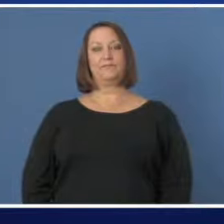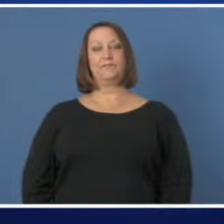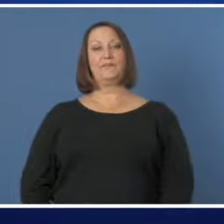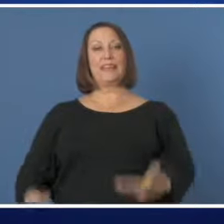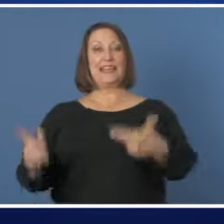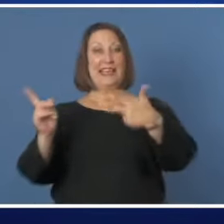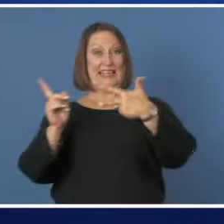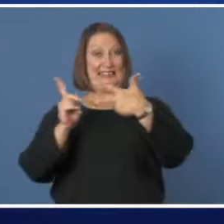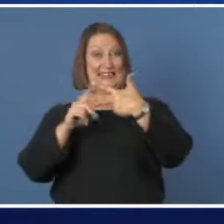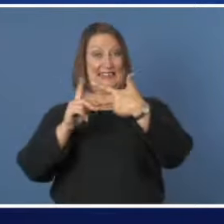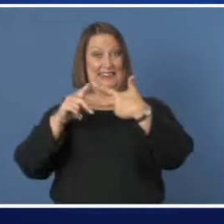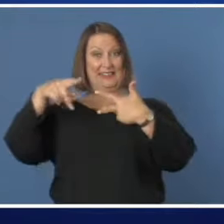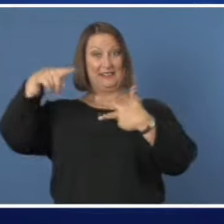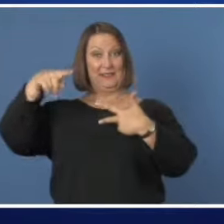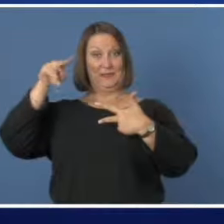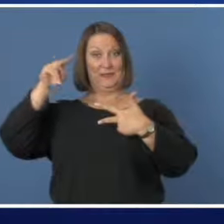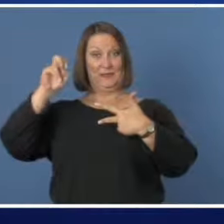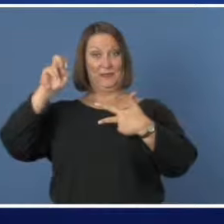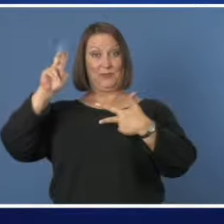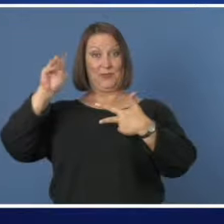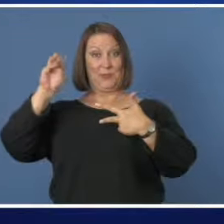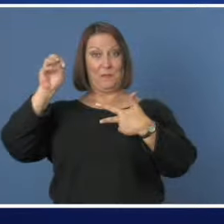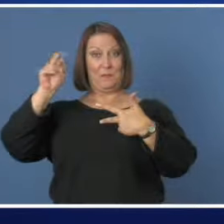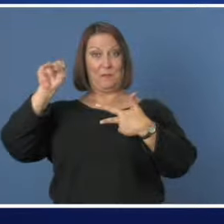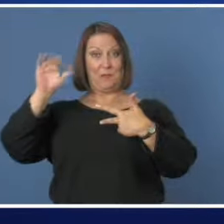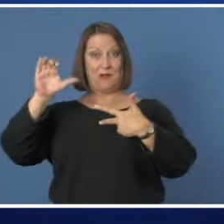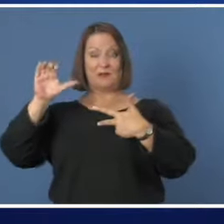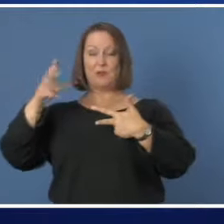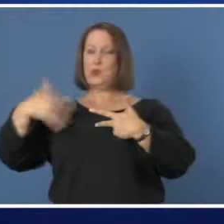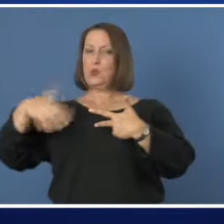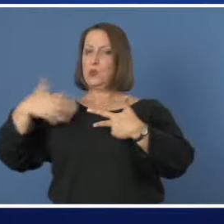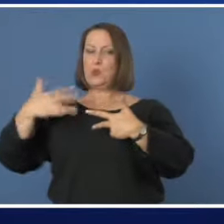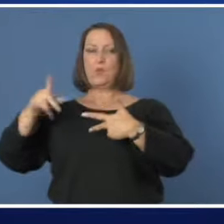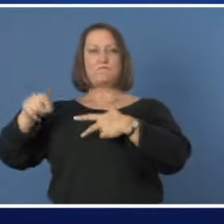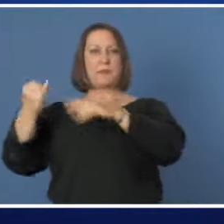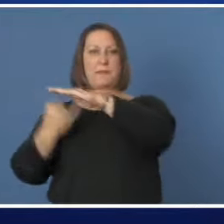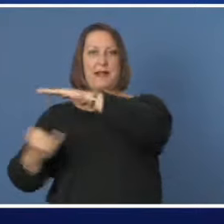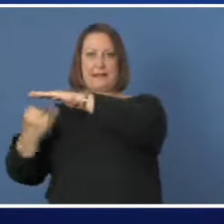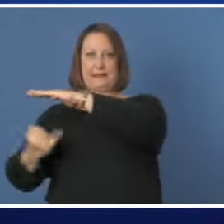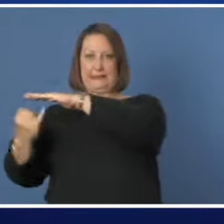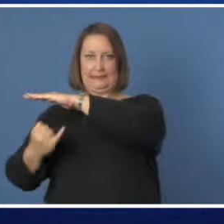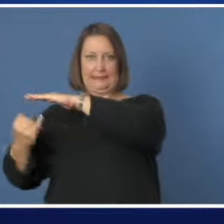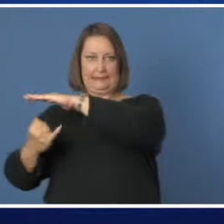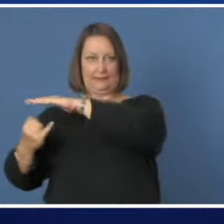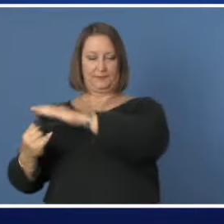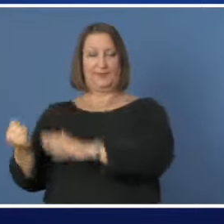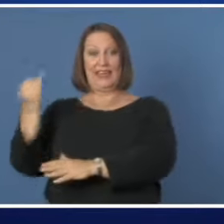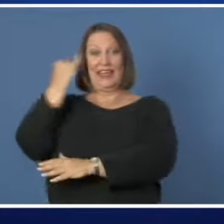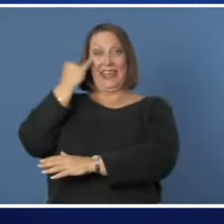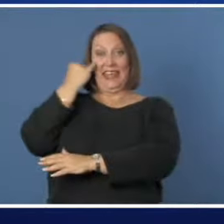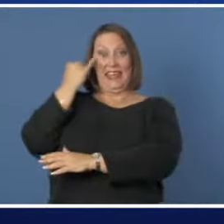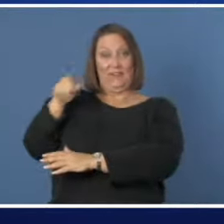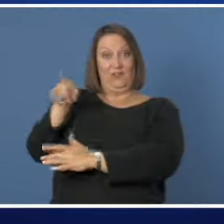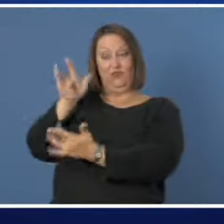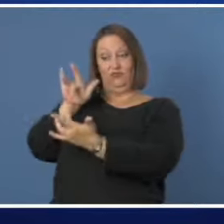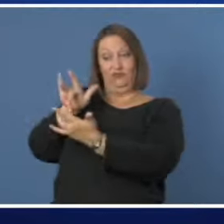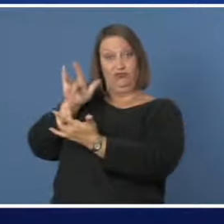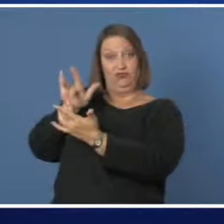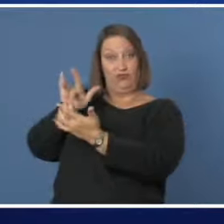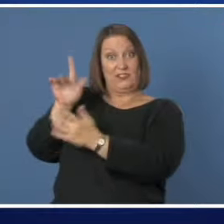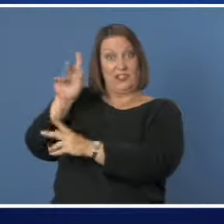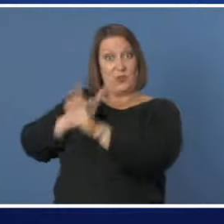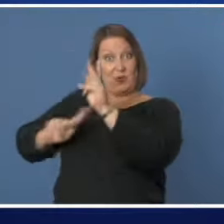Patients with pneumonic plague Patients are strictly isolated from other patients. People